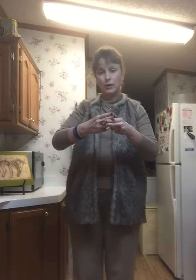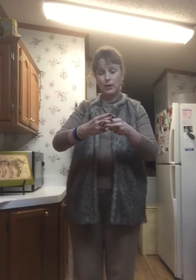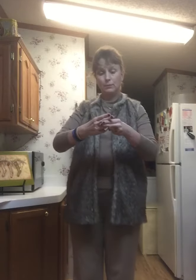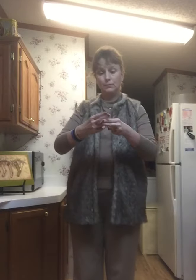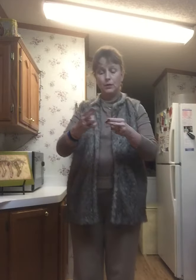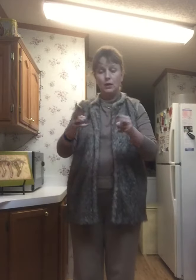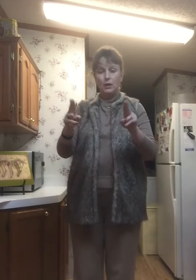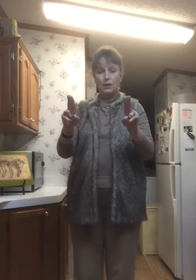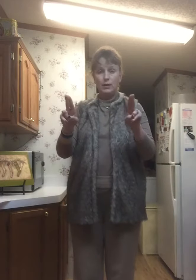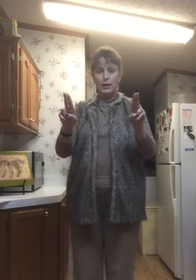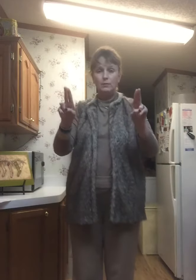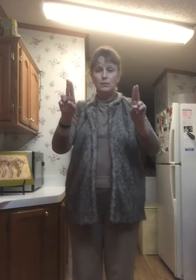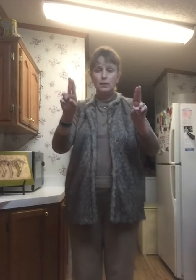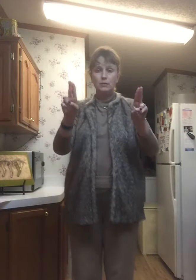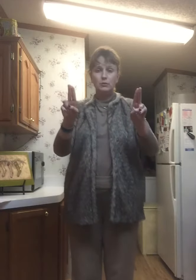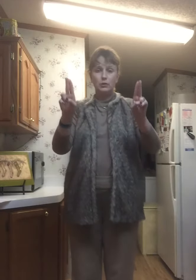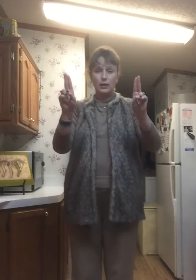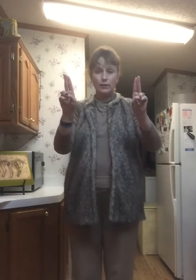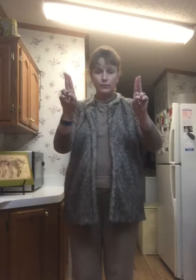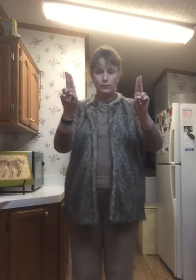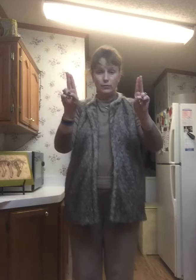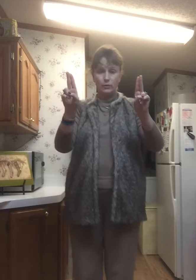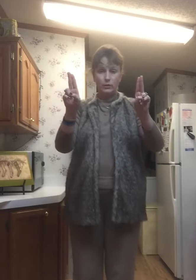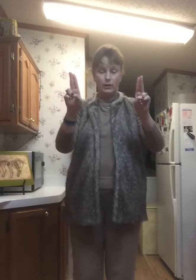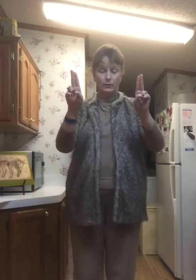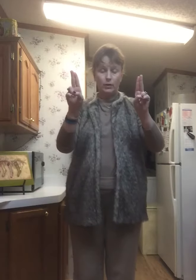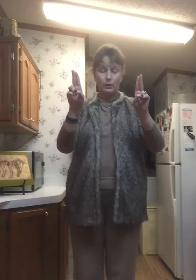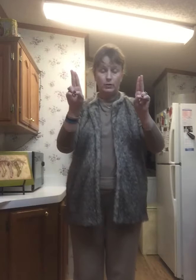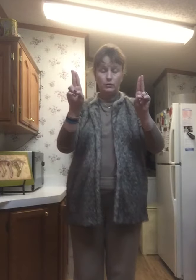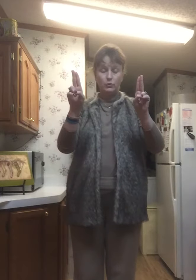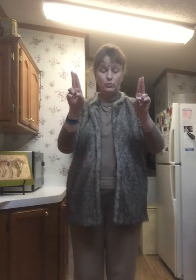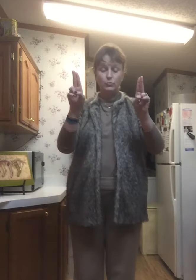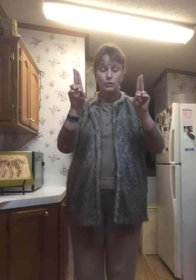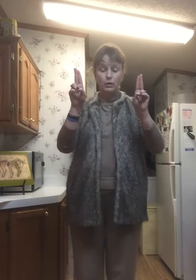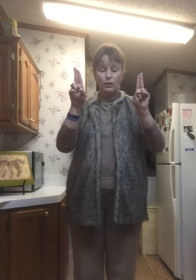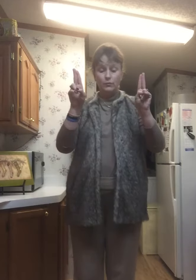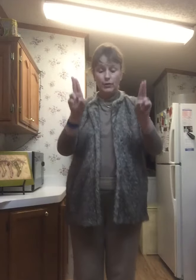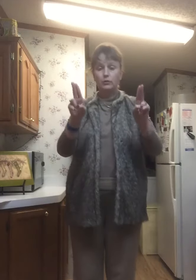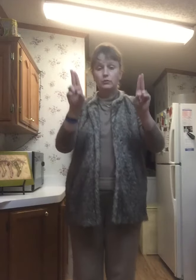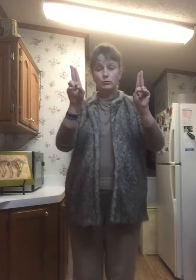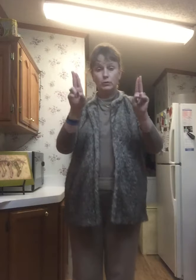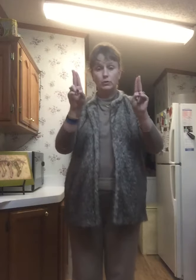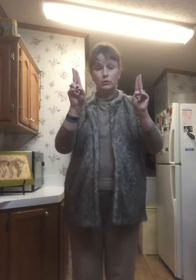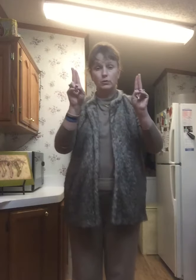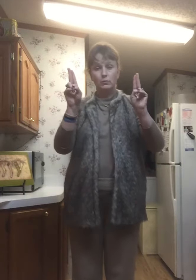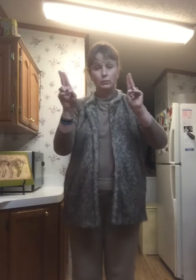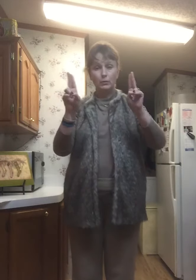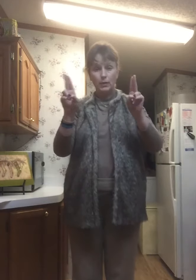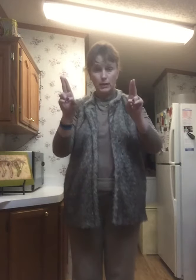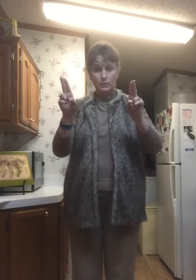name. And name is you're going to have your two fingers with both hands,